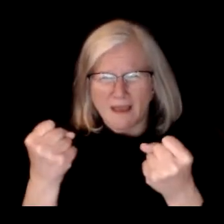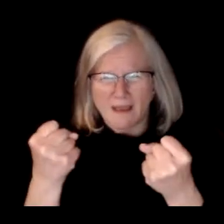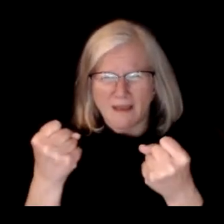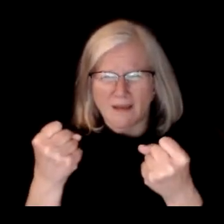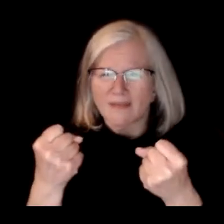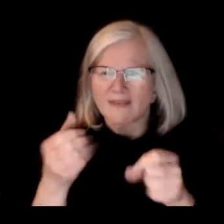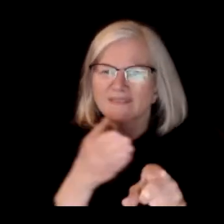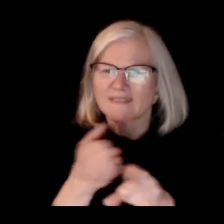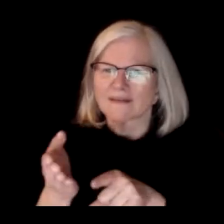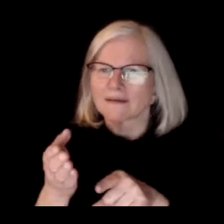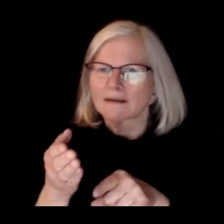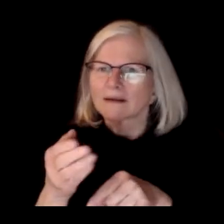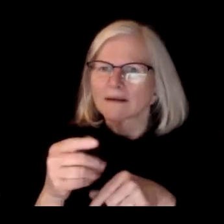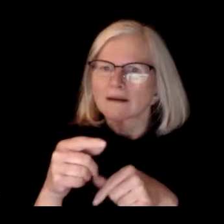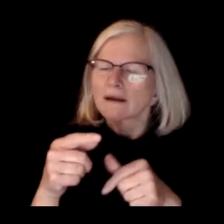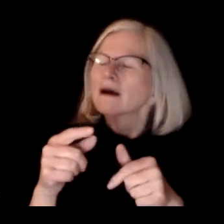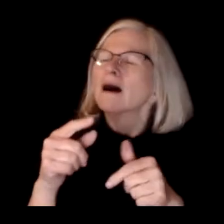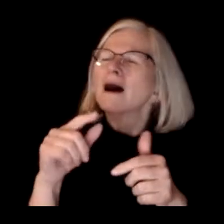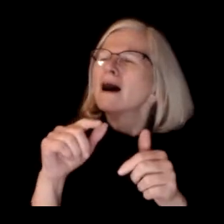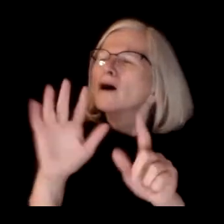Well, we certainly are